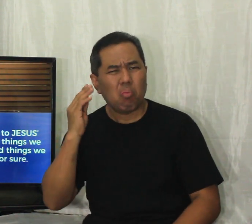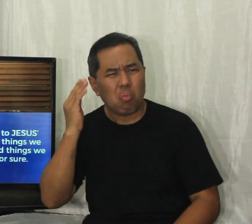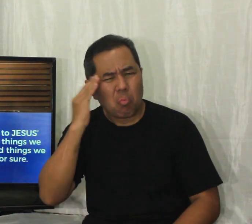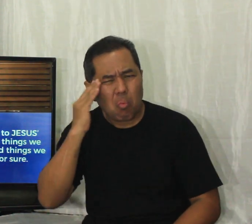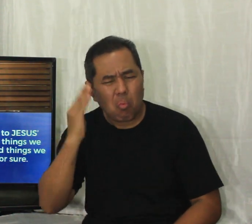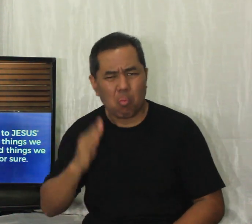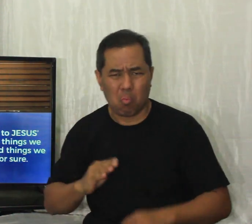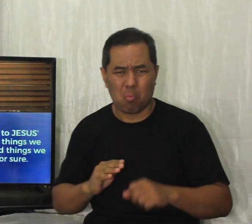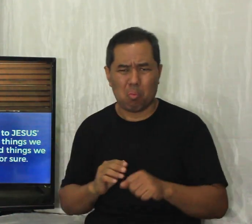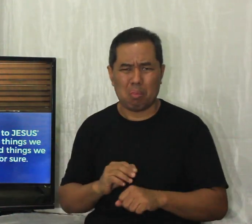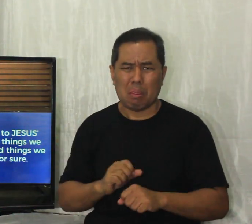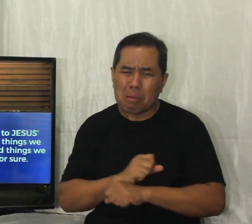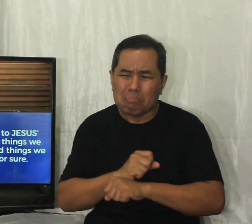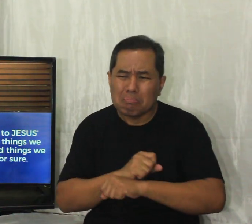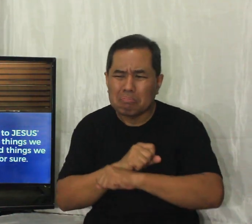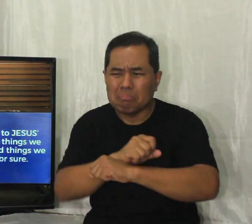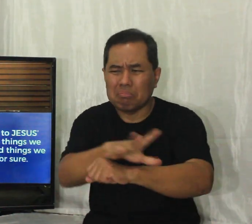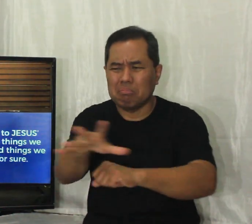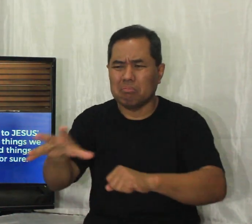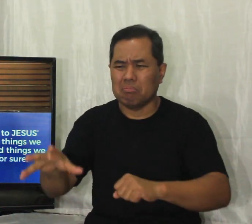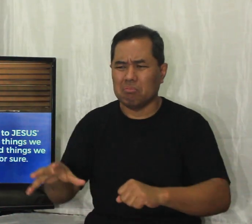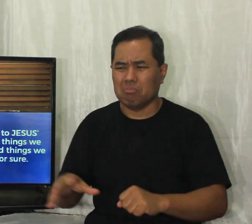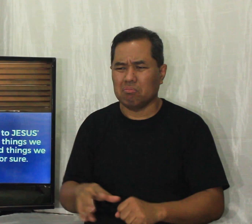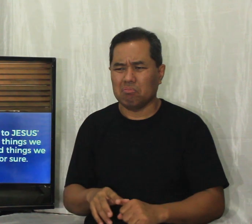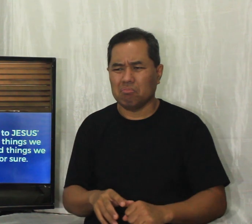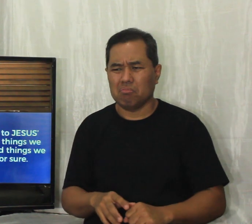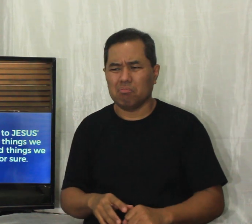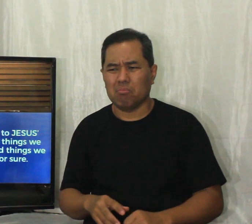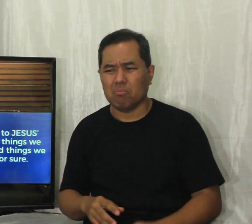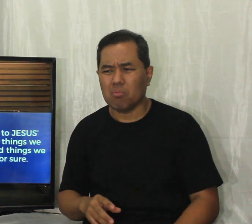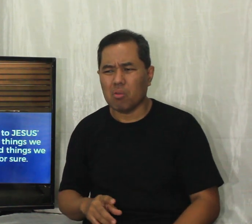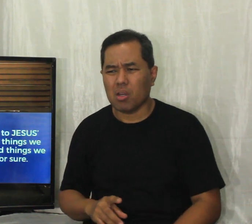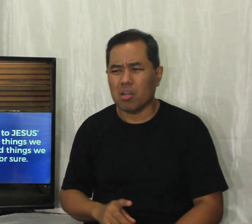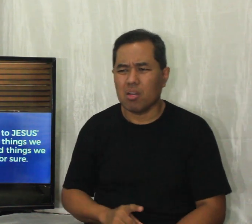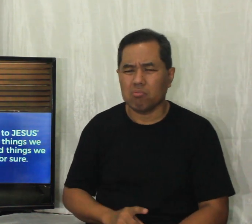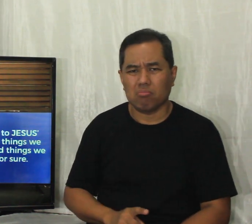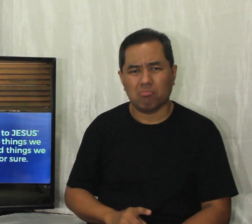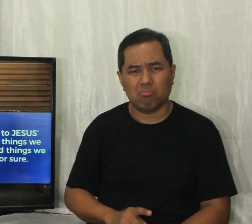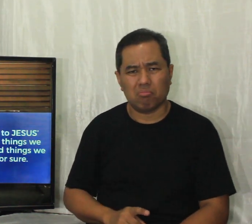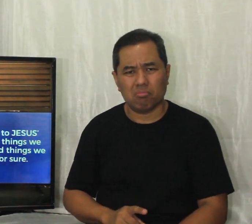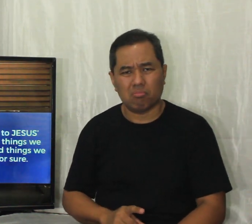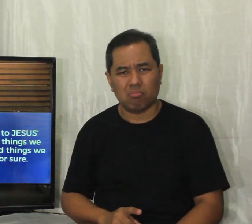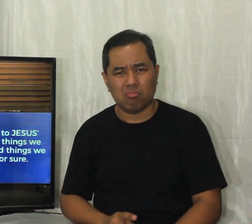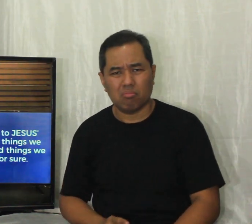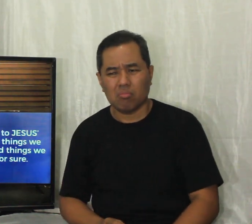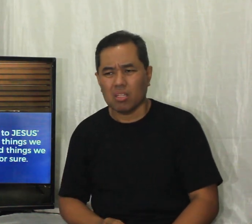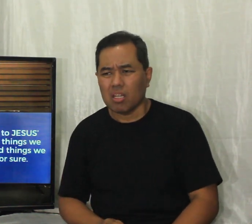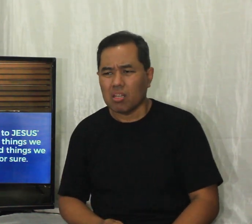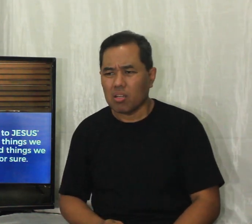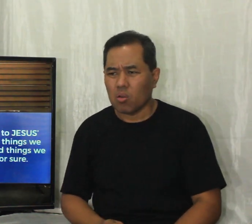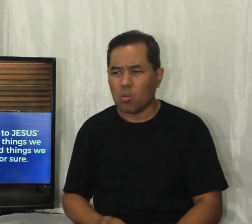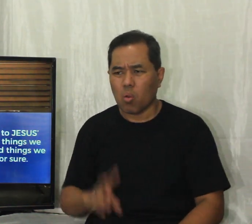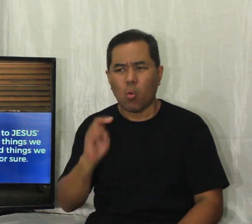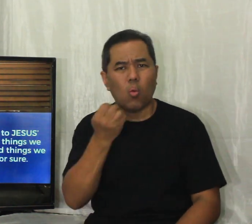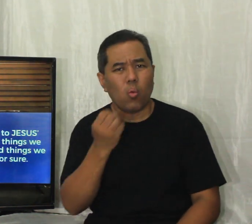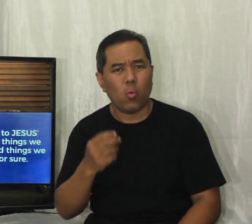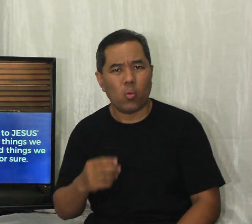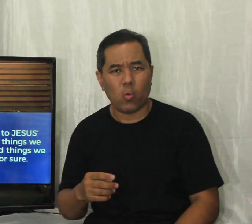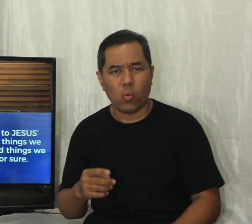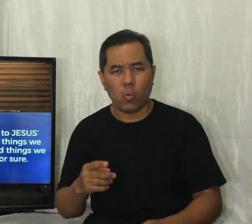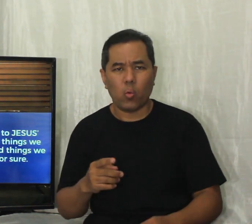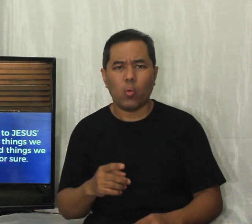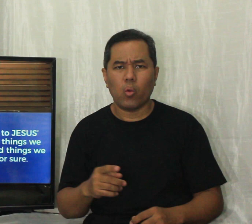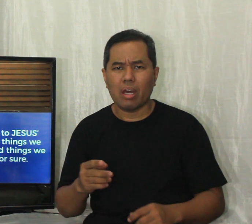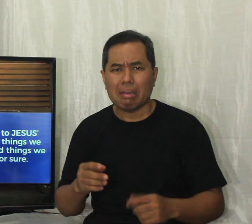there are things we know for sure and things we don't know for sure. It affects how we follow Jesus as well. This same idea and